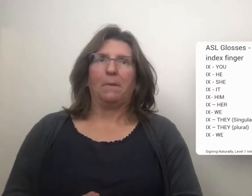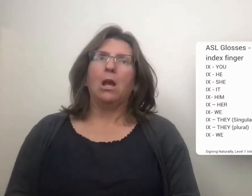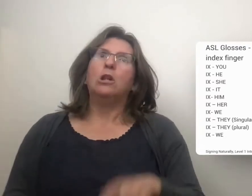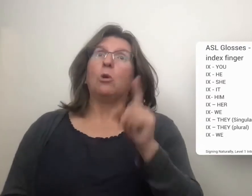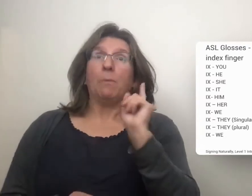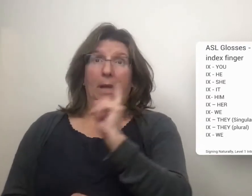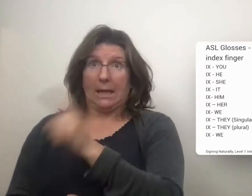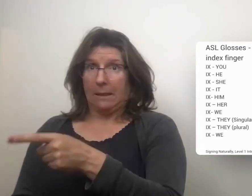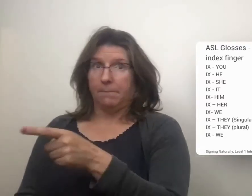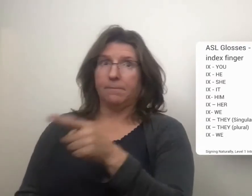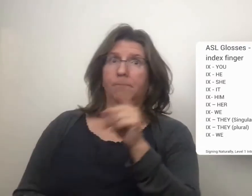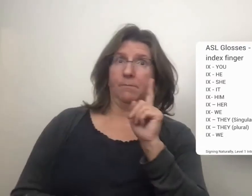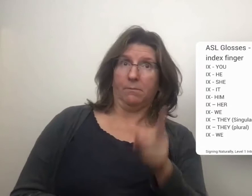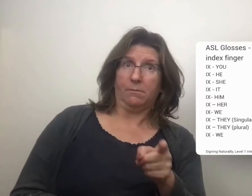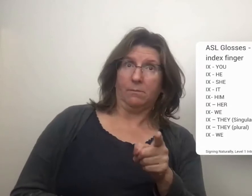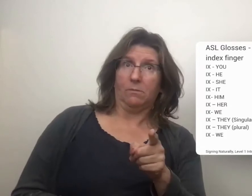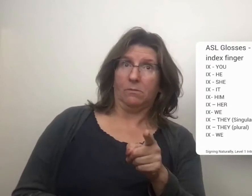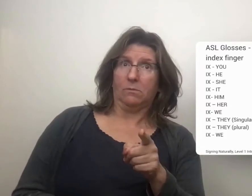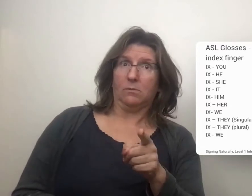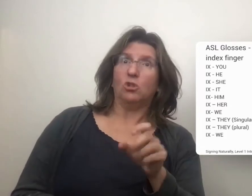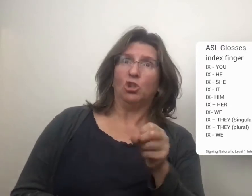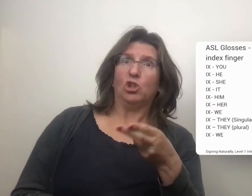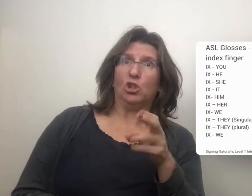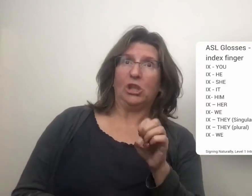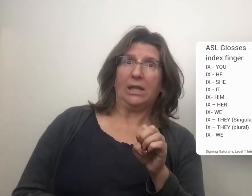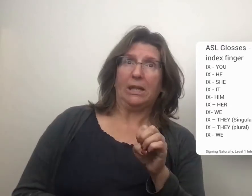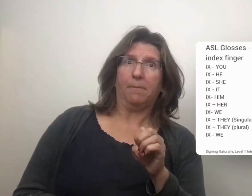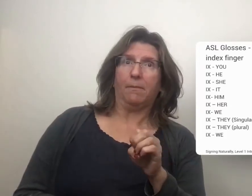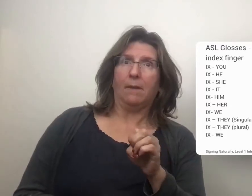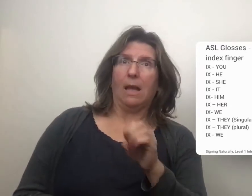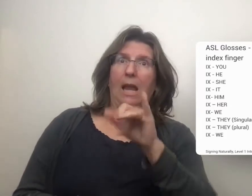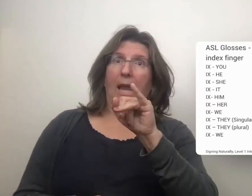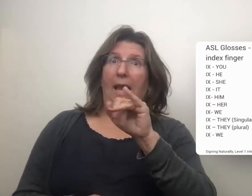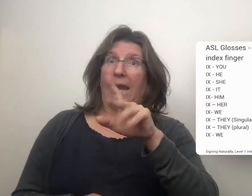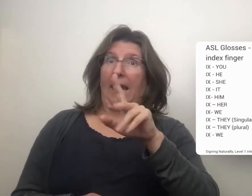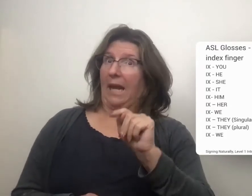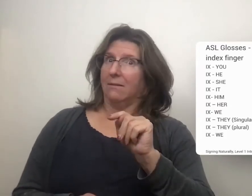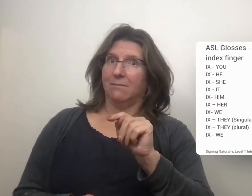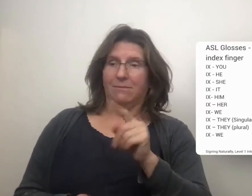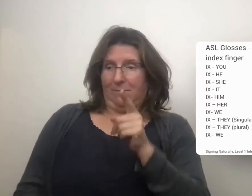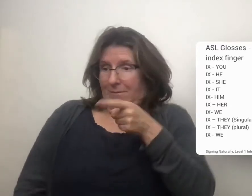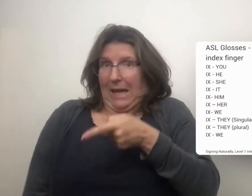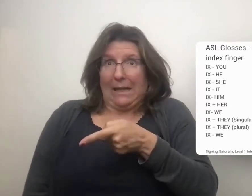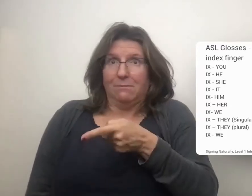or trans. In ASL, the index gloss can mean you, he, she,